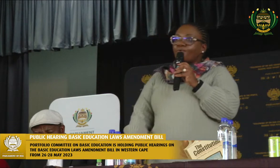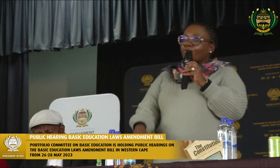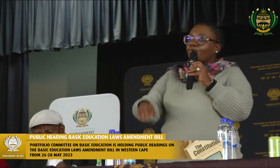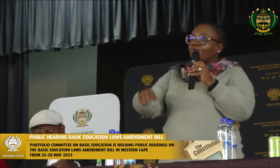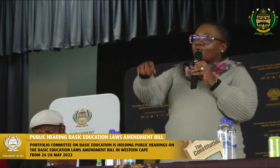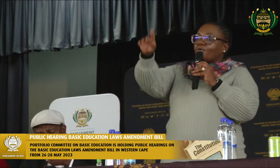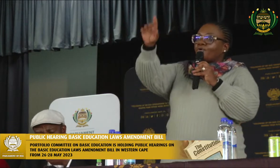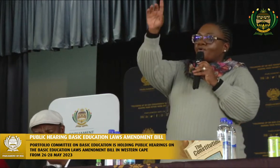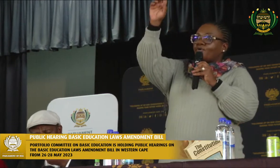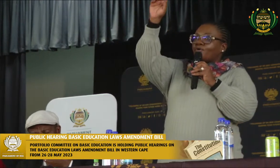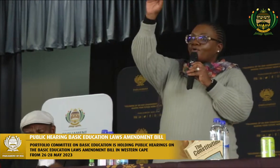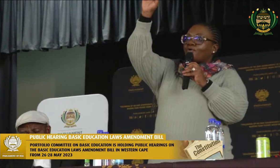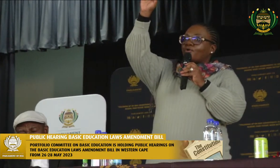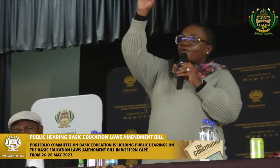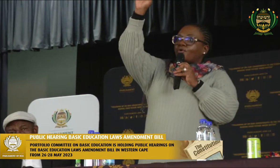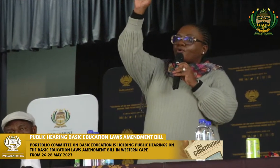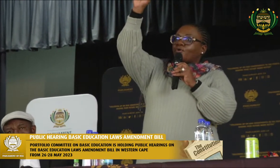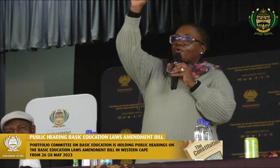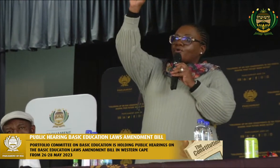No.